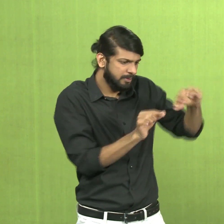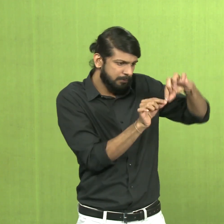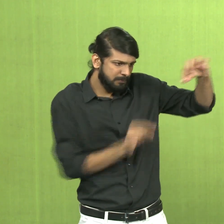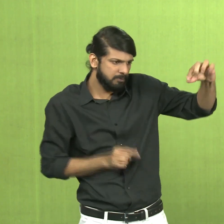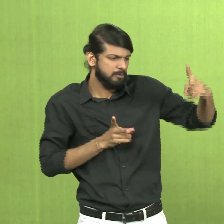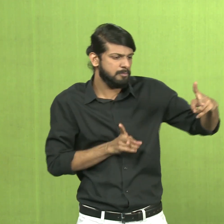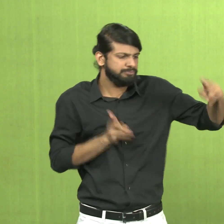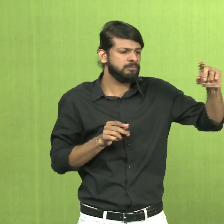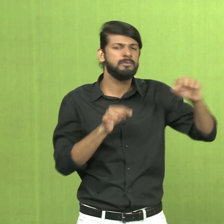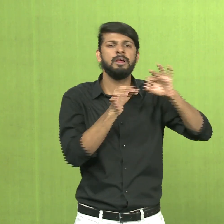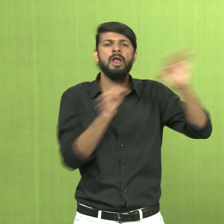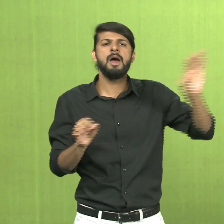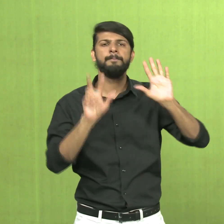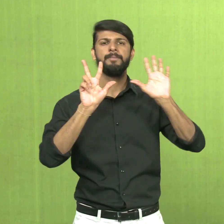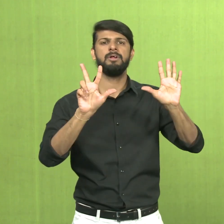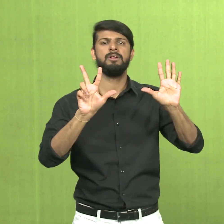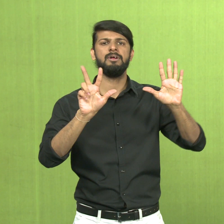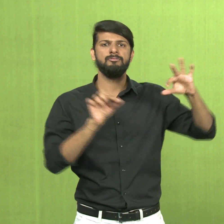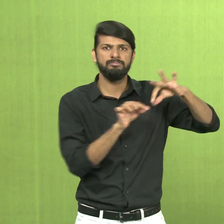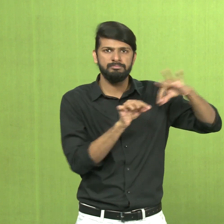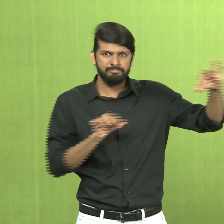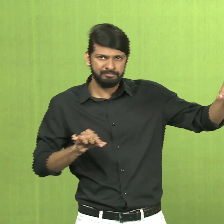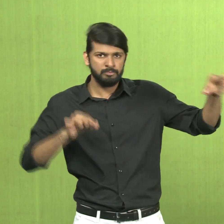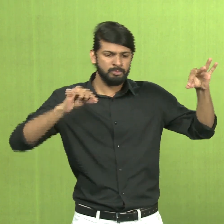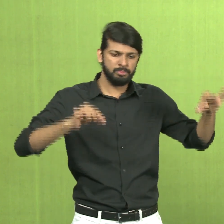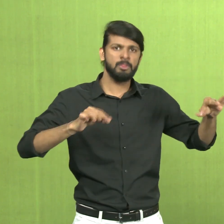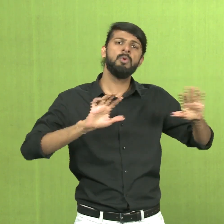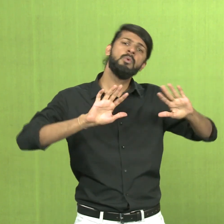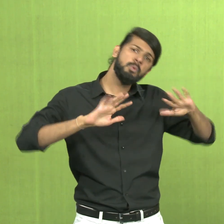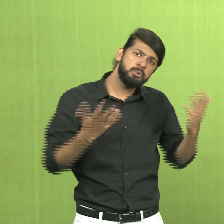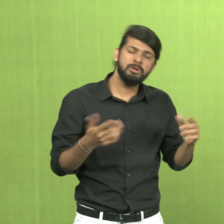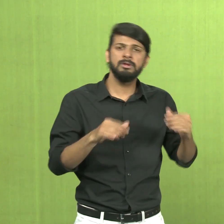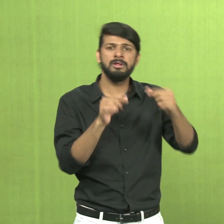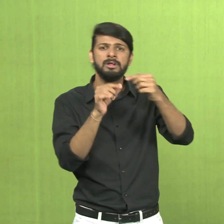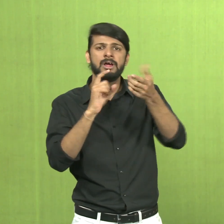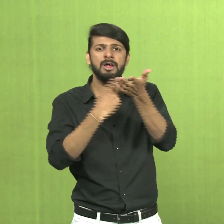They would sharpen one end, and it is 8 inch long almost.